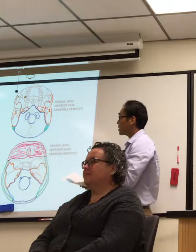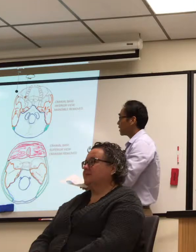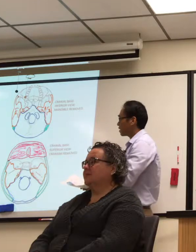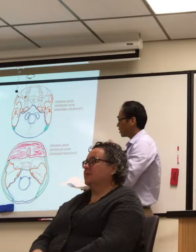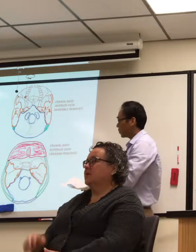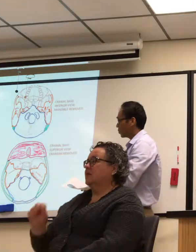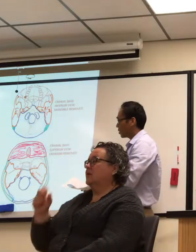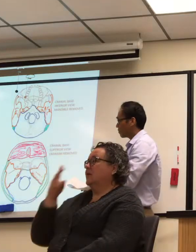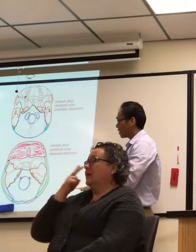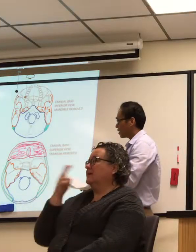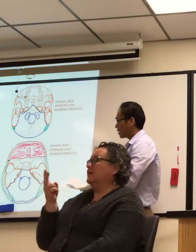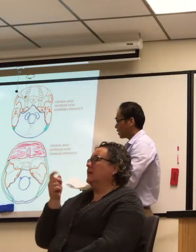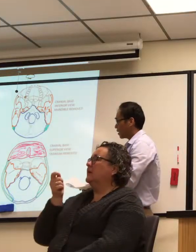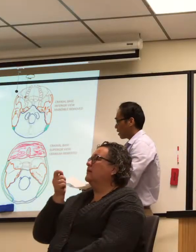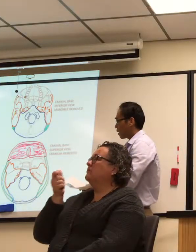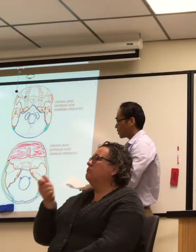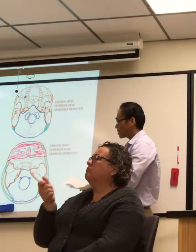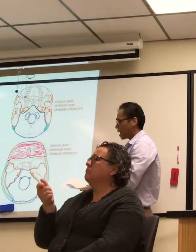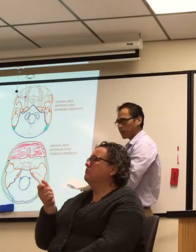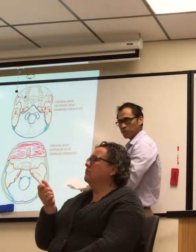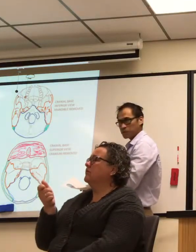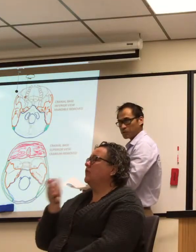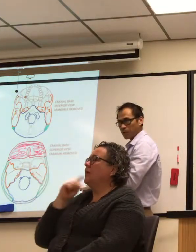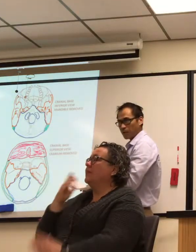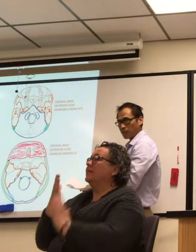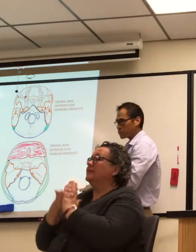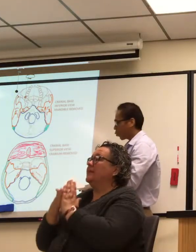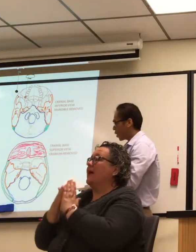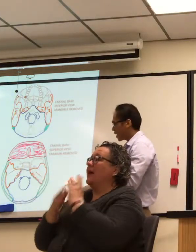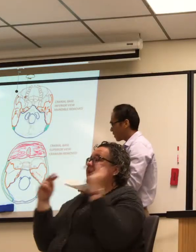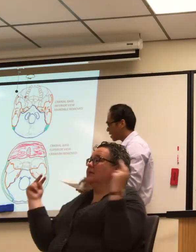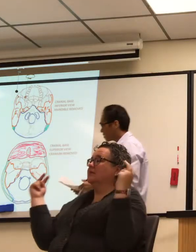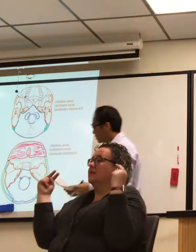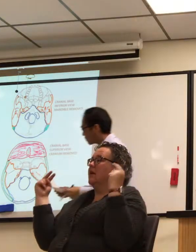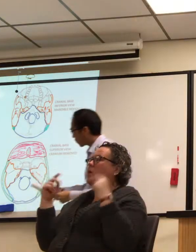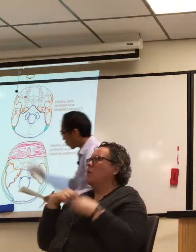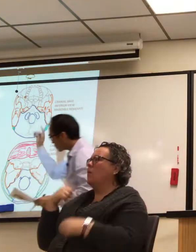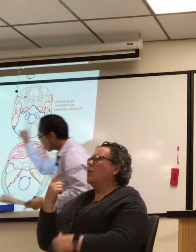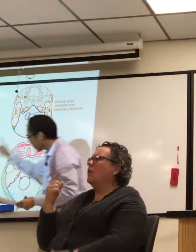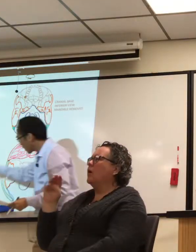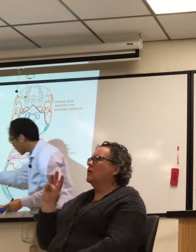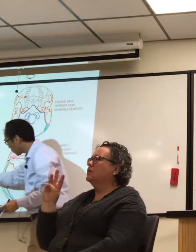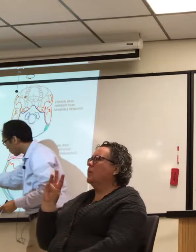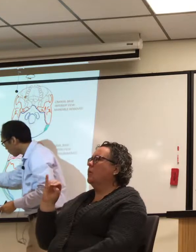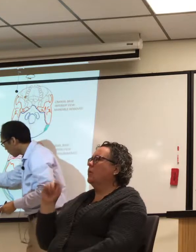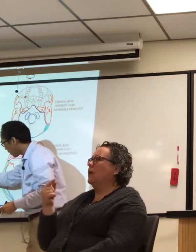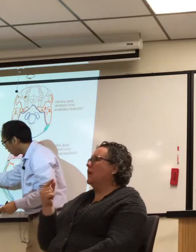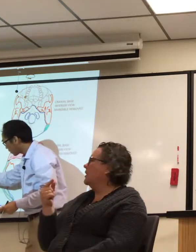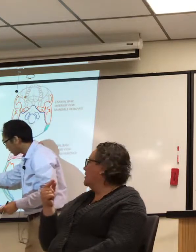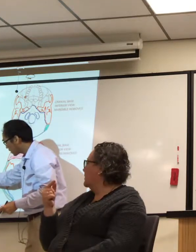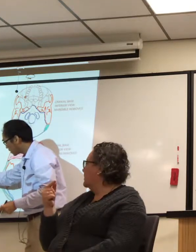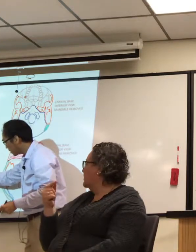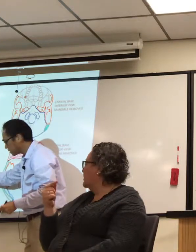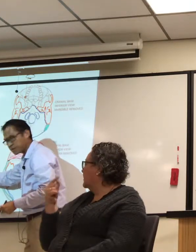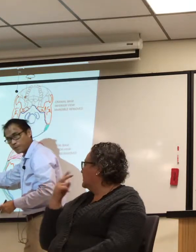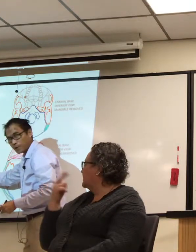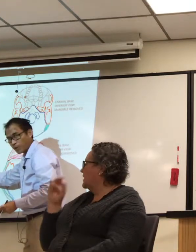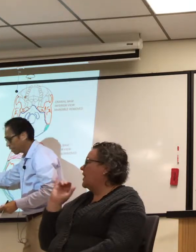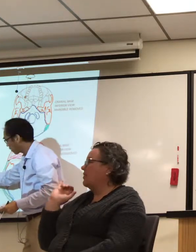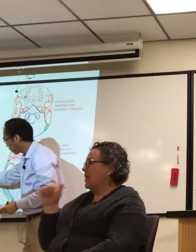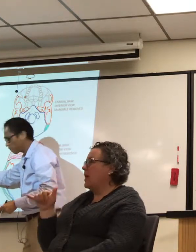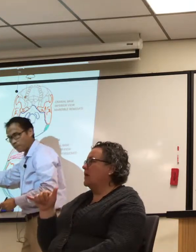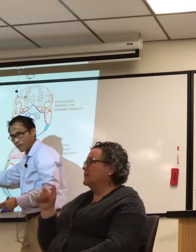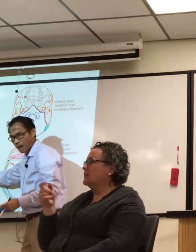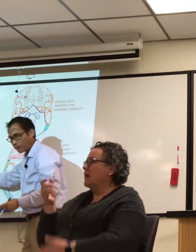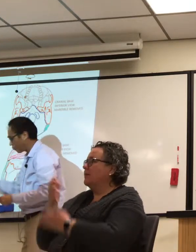You can see a little bit of it on the side of your skull. There's a wing that forms right there. That's a piece of